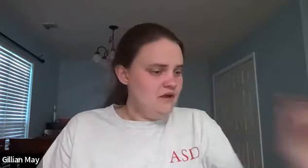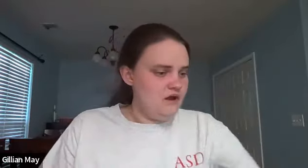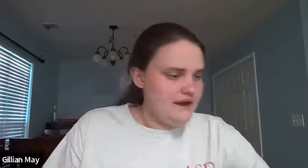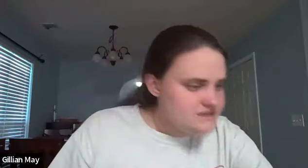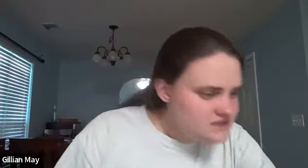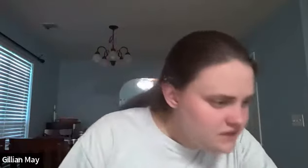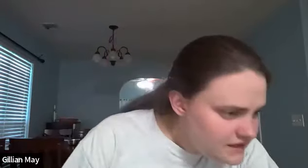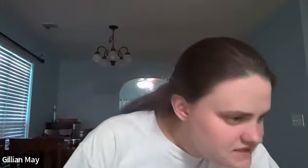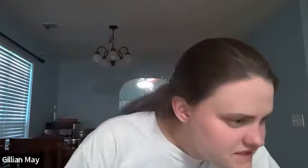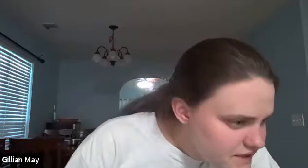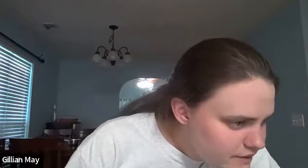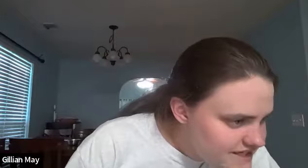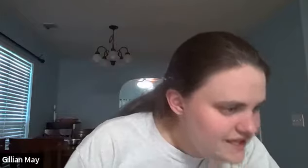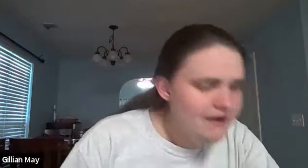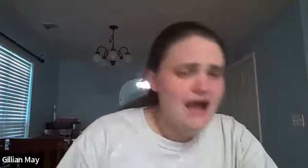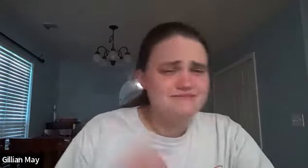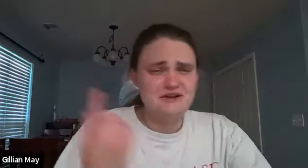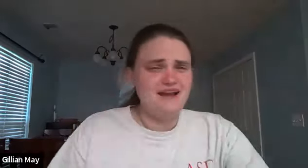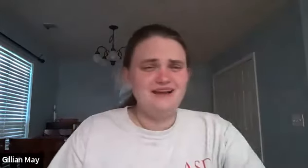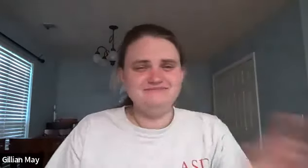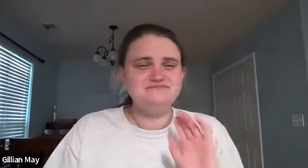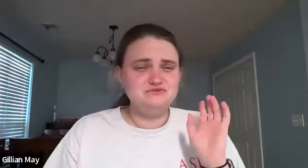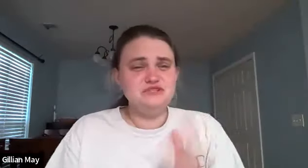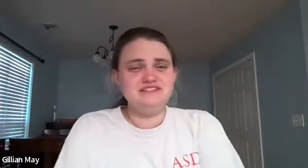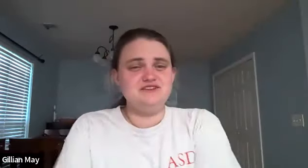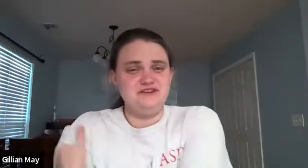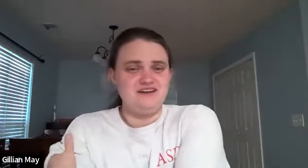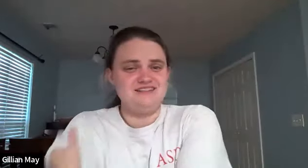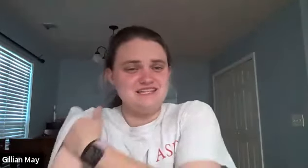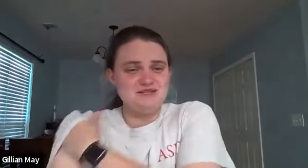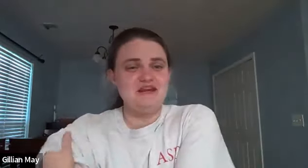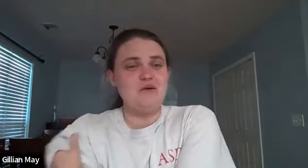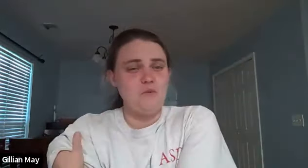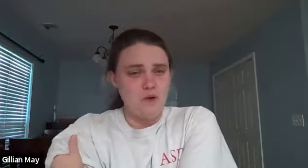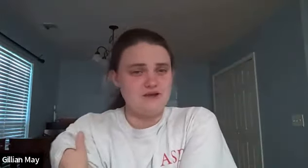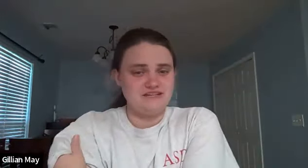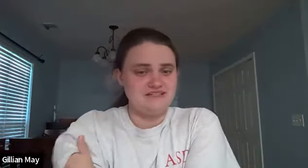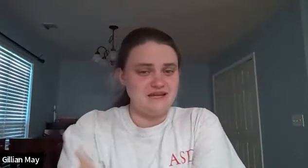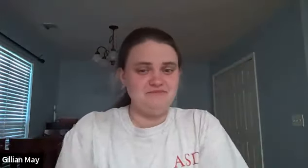All right. Let's see. I'm sorry. I'm really sorry, you guys. It has been a wild day today.